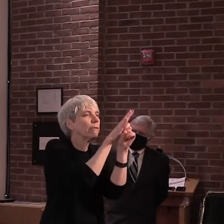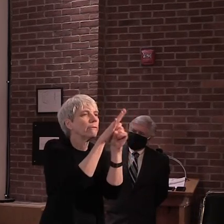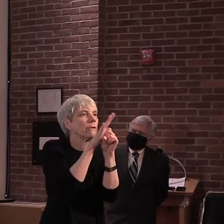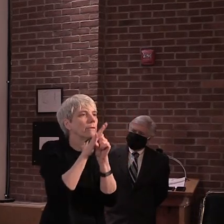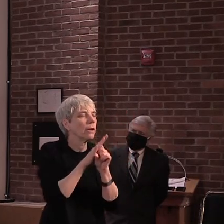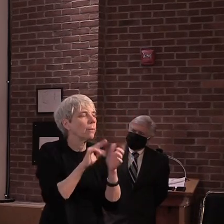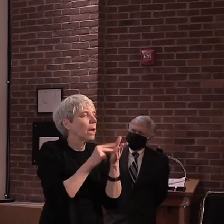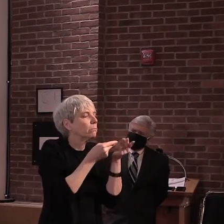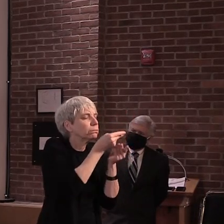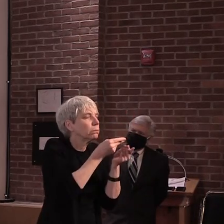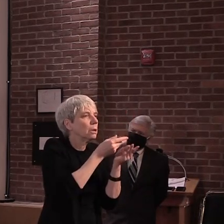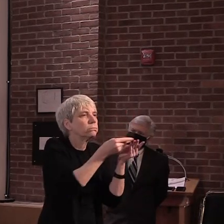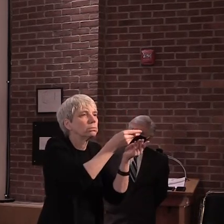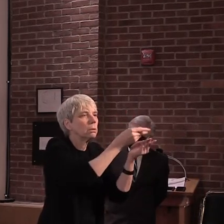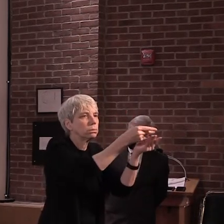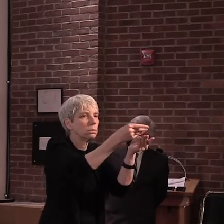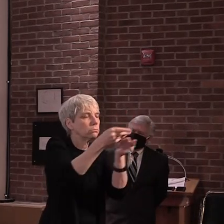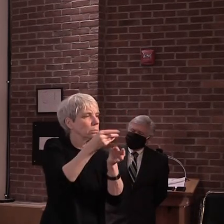small